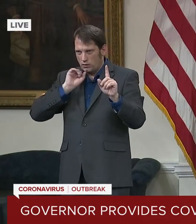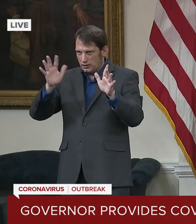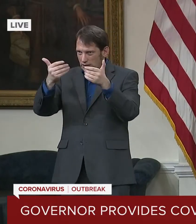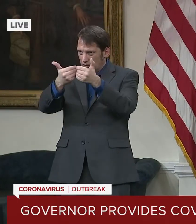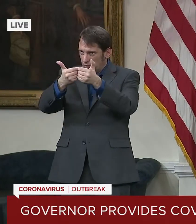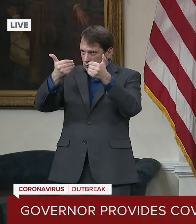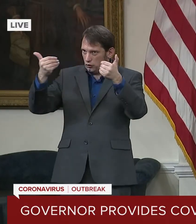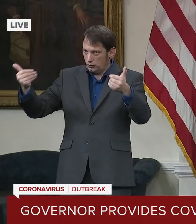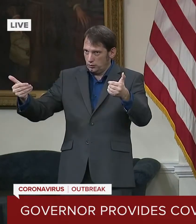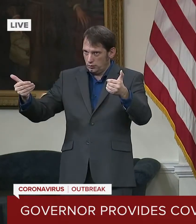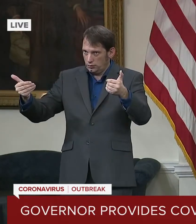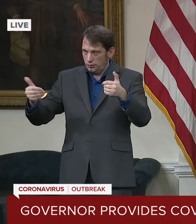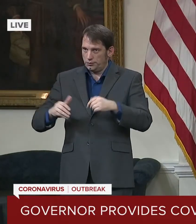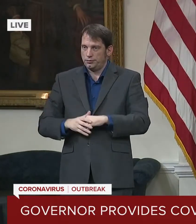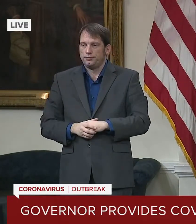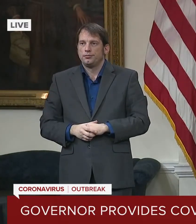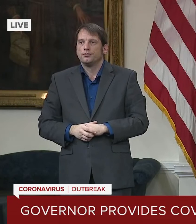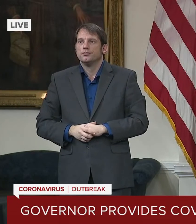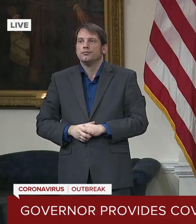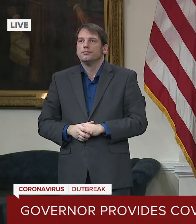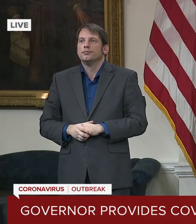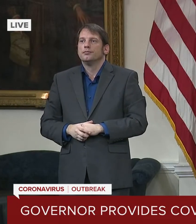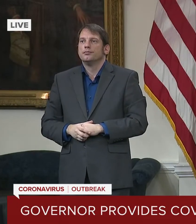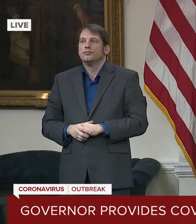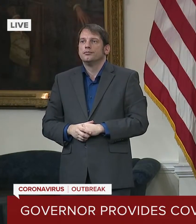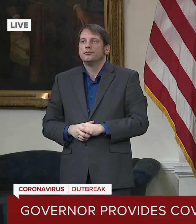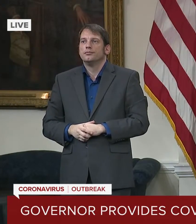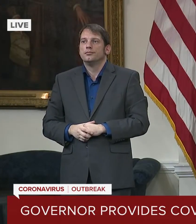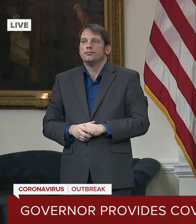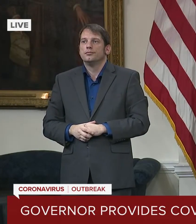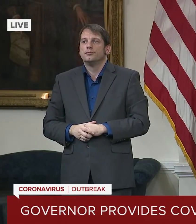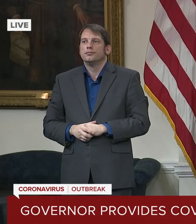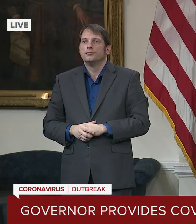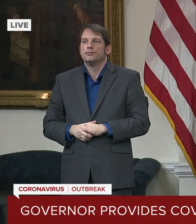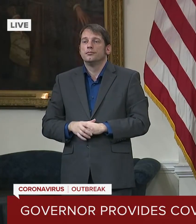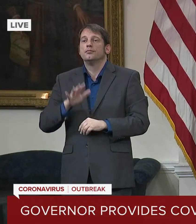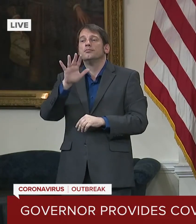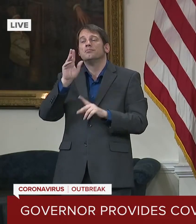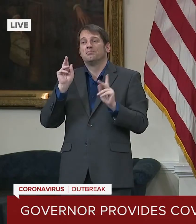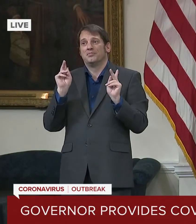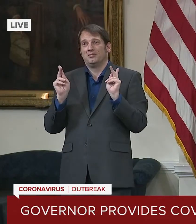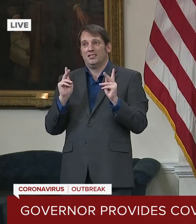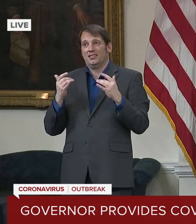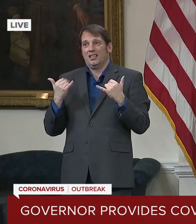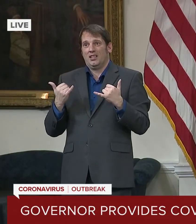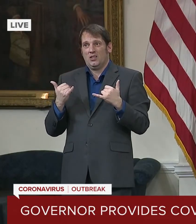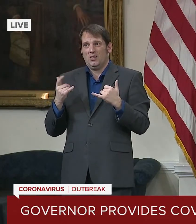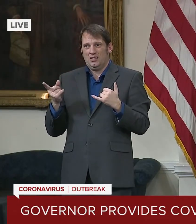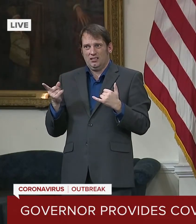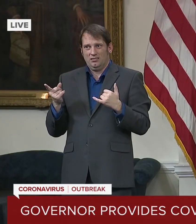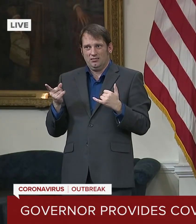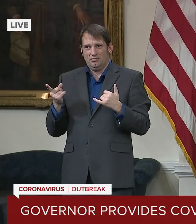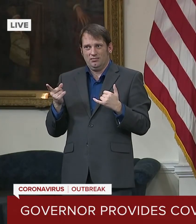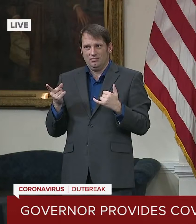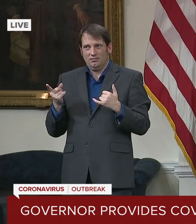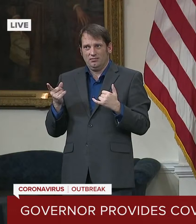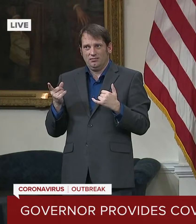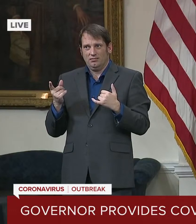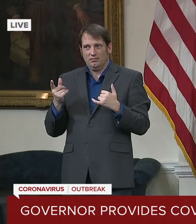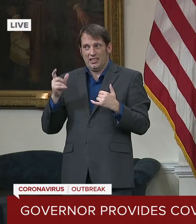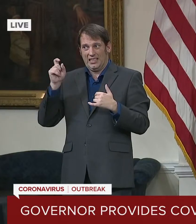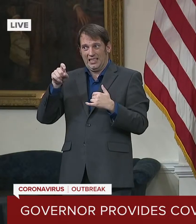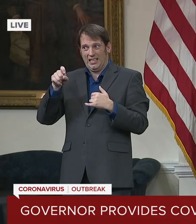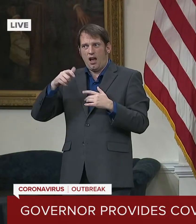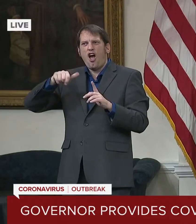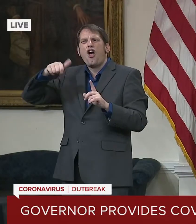But at the same time, we don't want to cut off our citizens from these very important other vaccines. It's just that